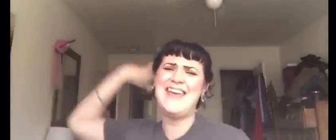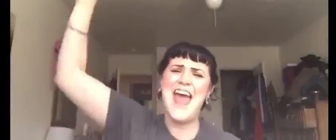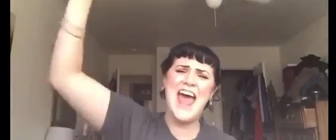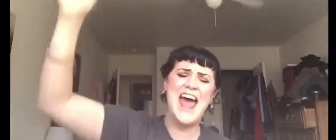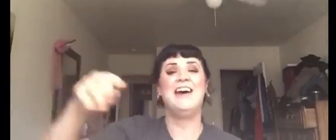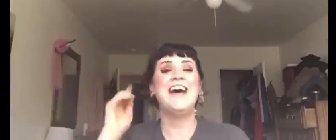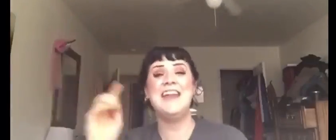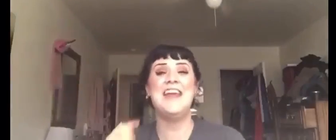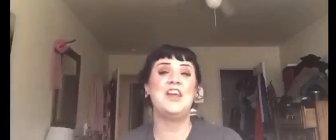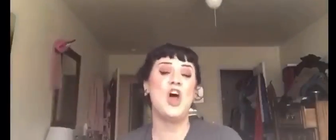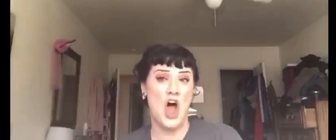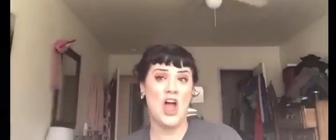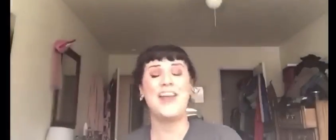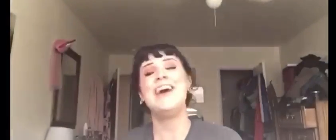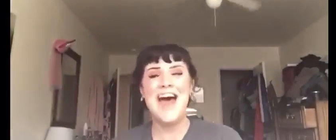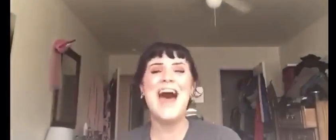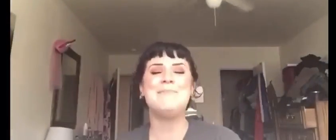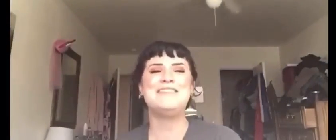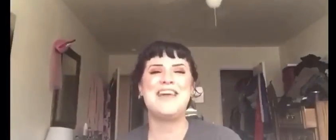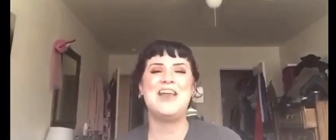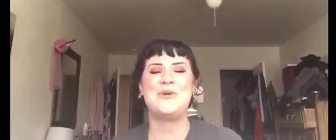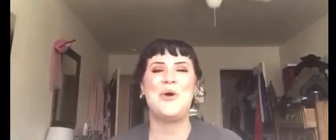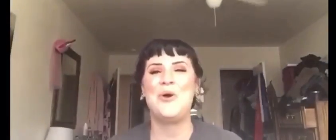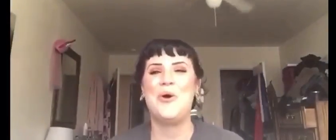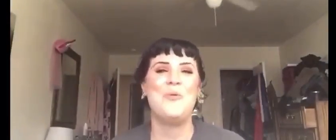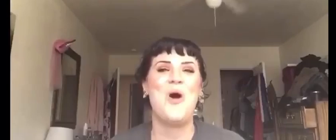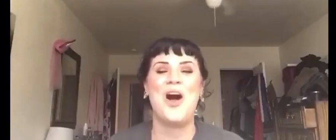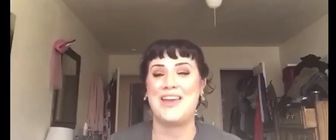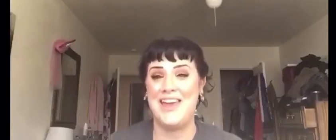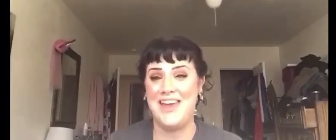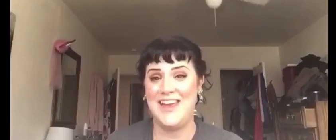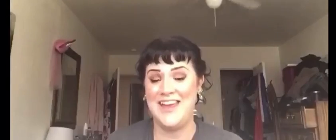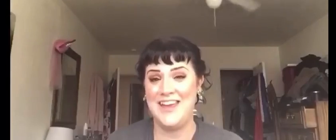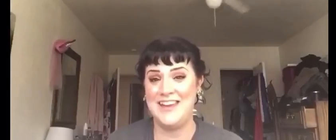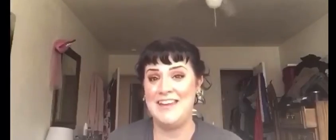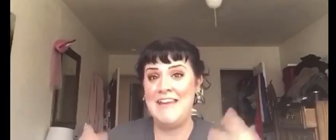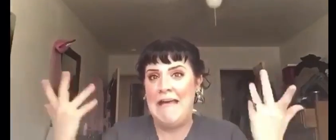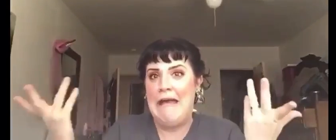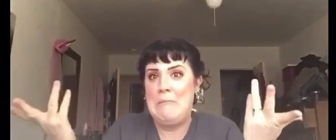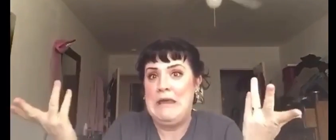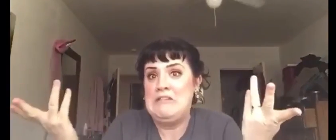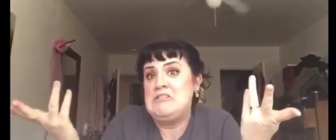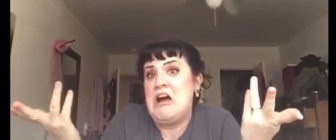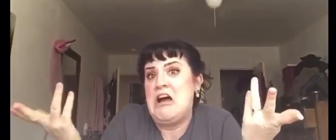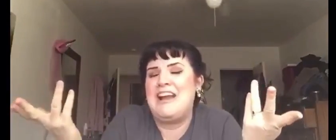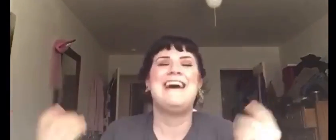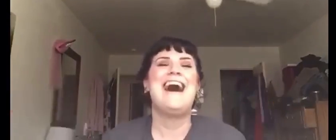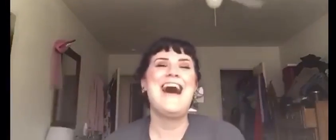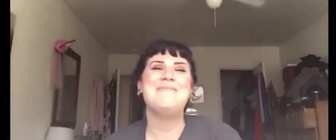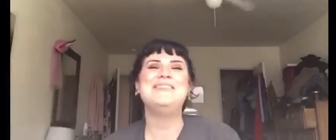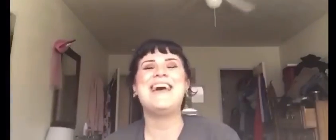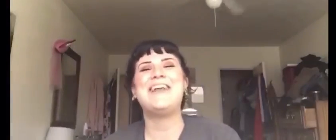Yeah! I need it hard. I'm a dead girl walking. I'm in your yard. I'm a dead